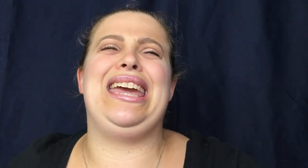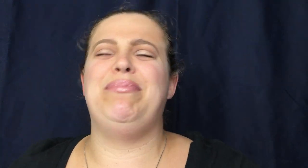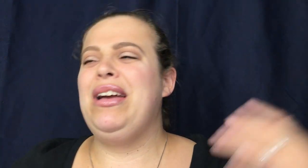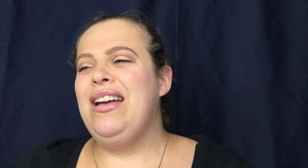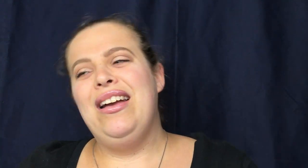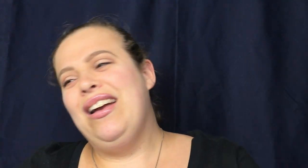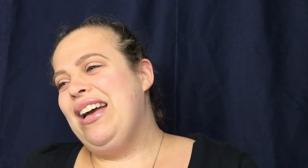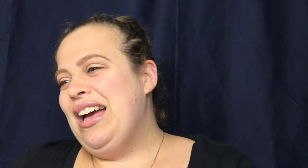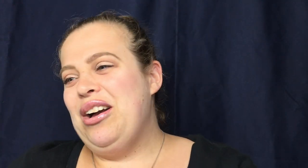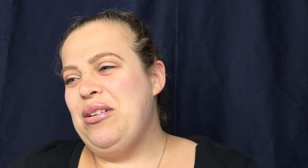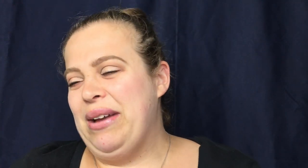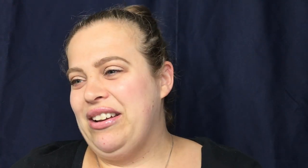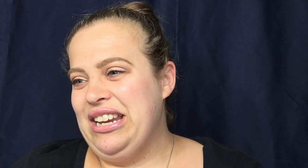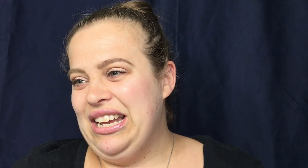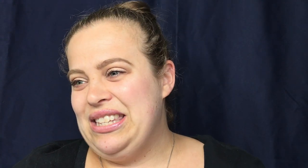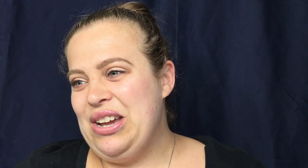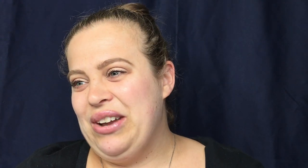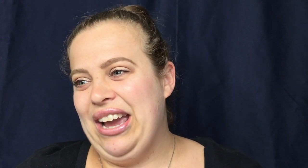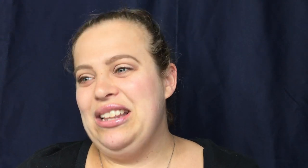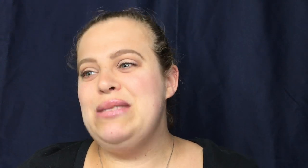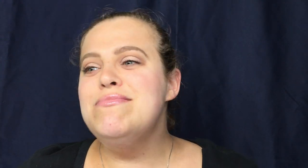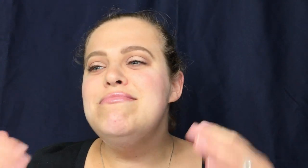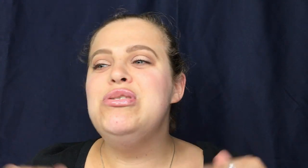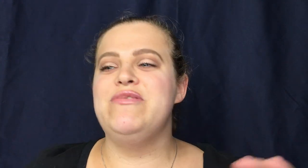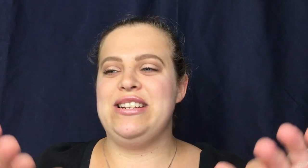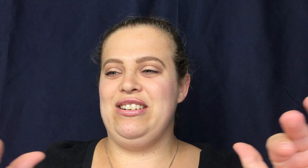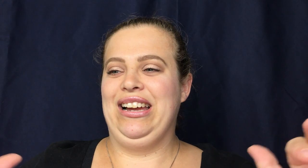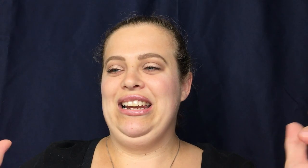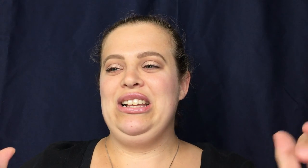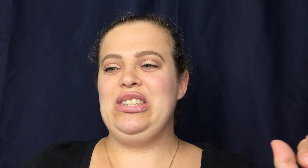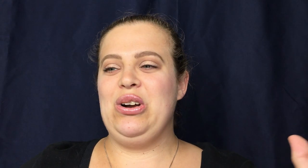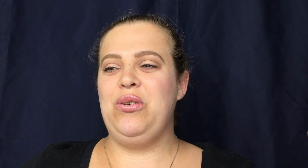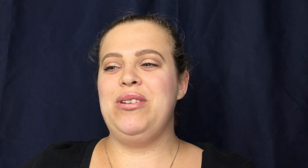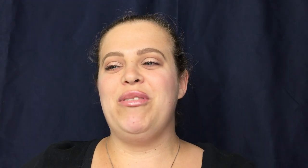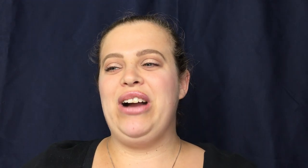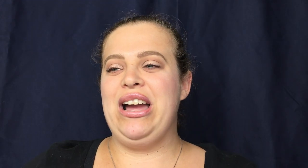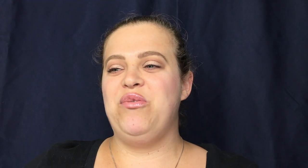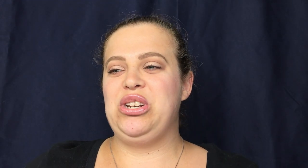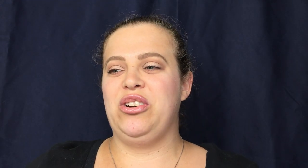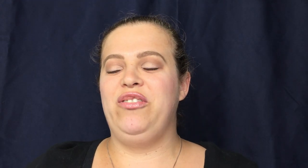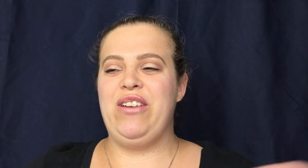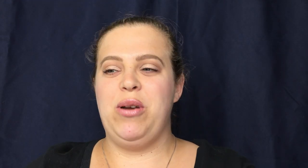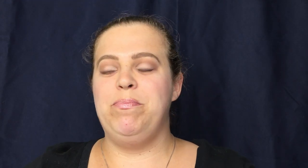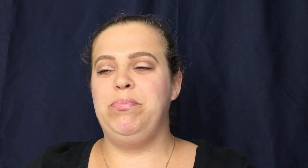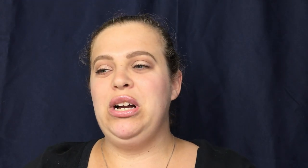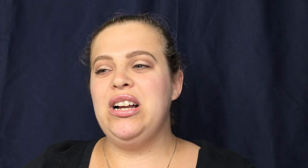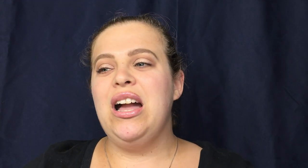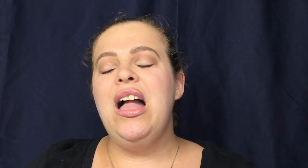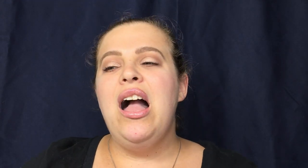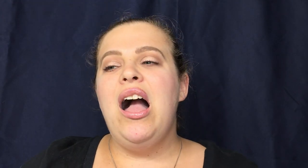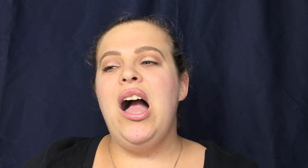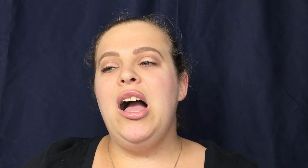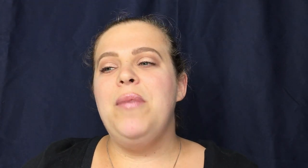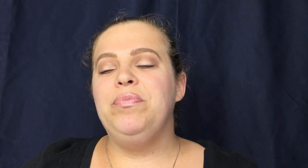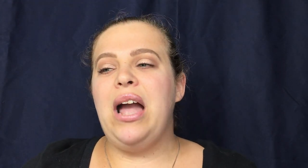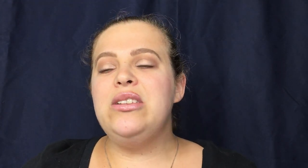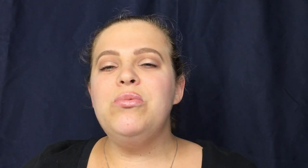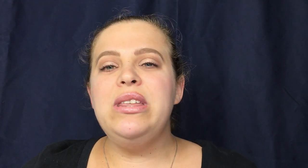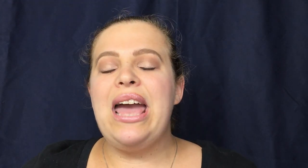tape. Oh my goodness. Okay, let's move it on. So, number five, what's your favorite book? I don't really